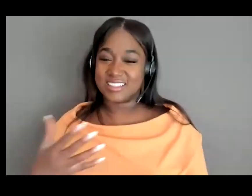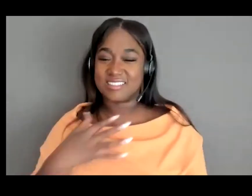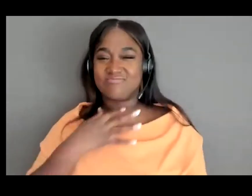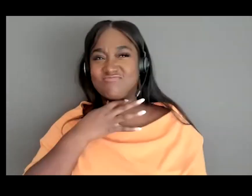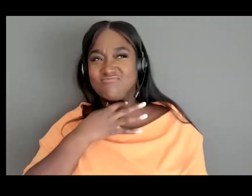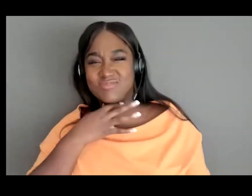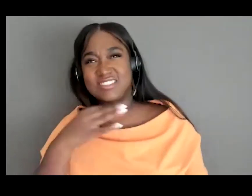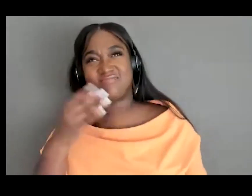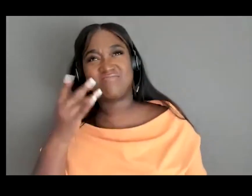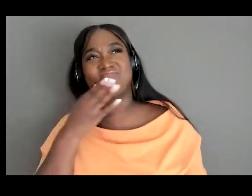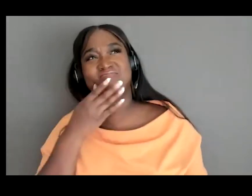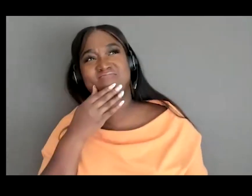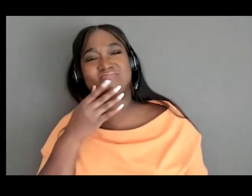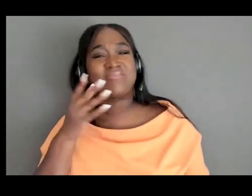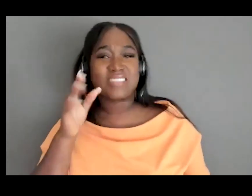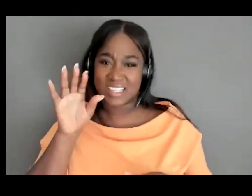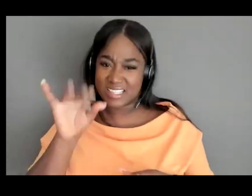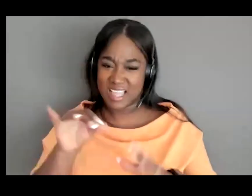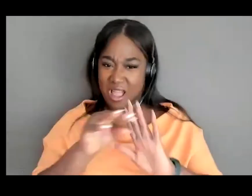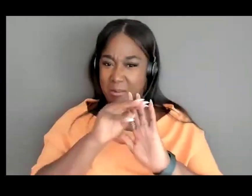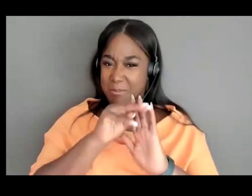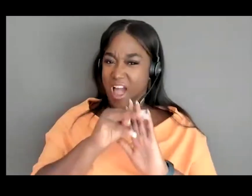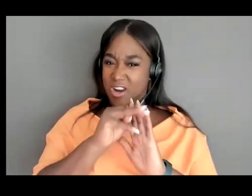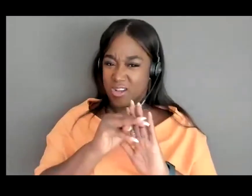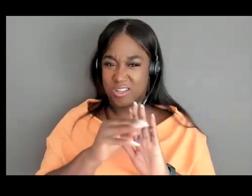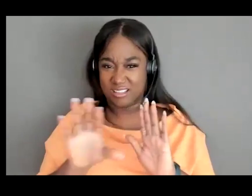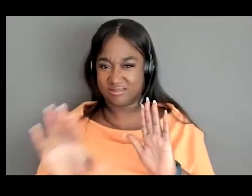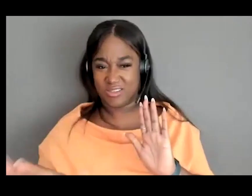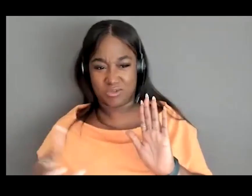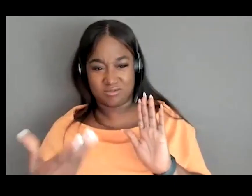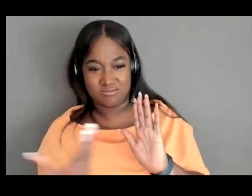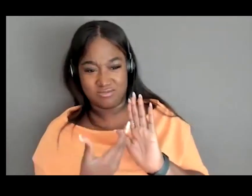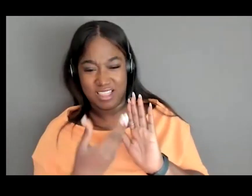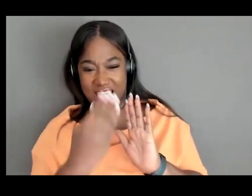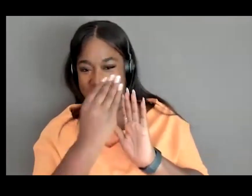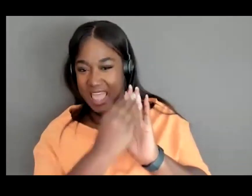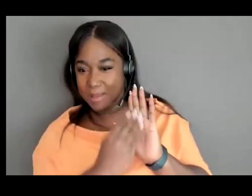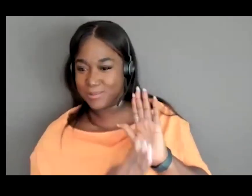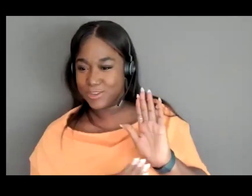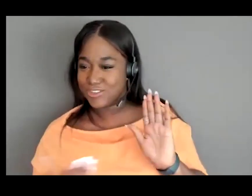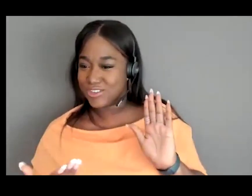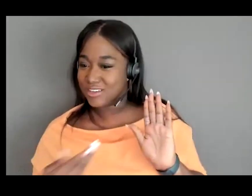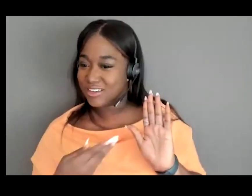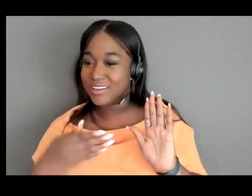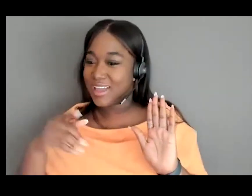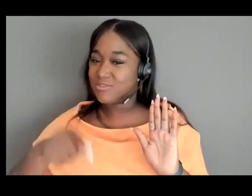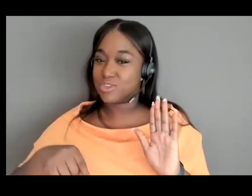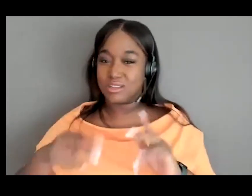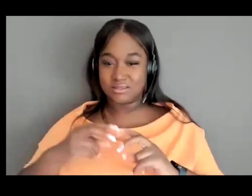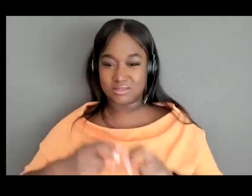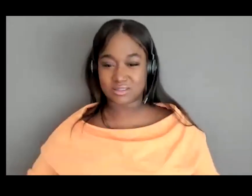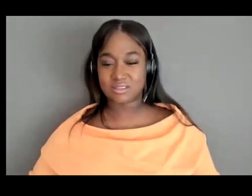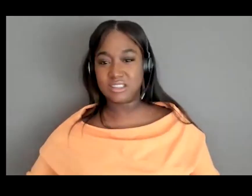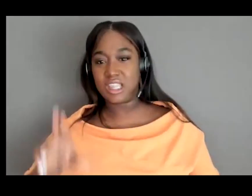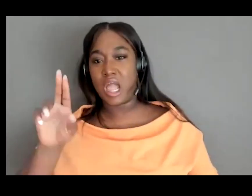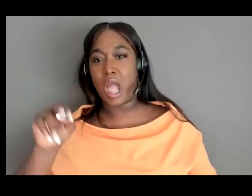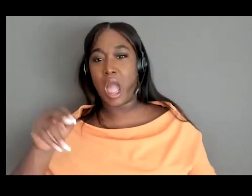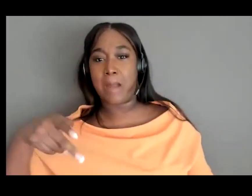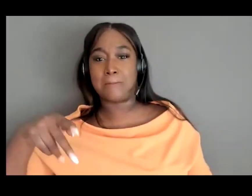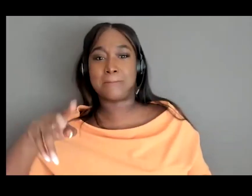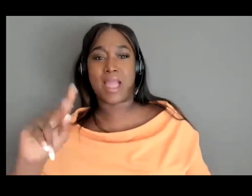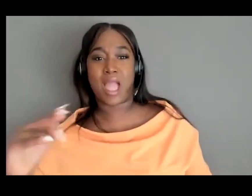things that I wonder, can a model like this capture? Do we need to unpack the